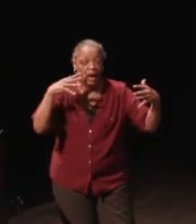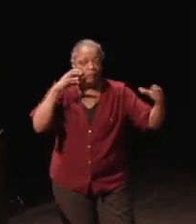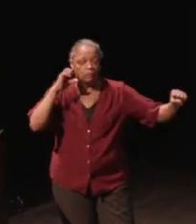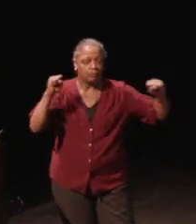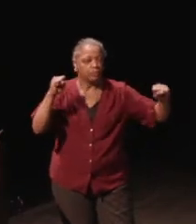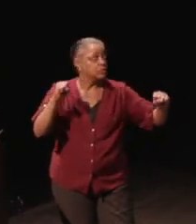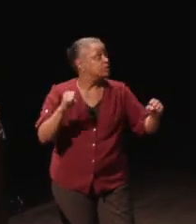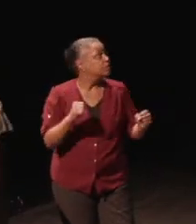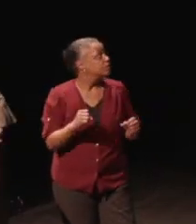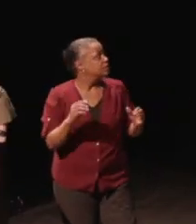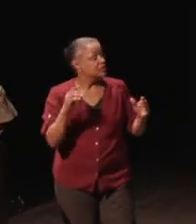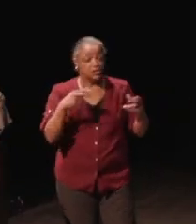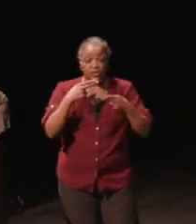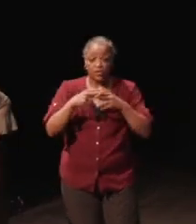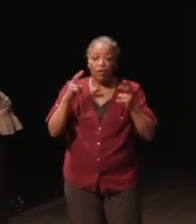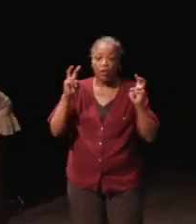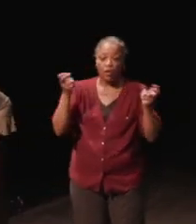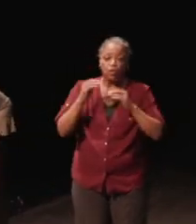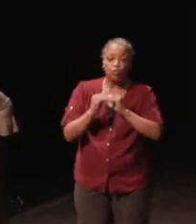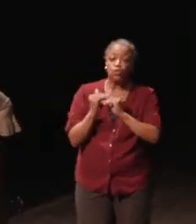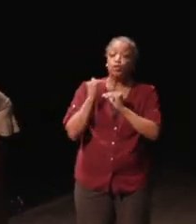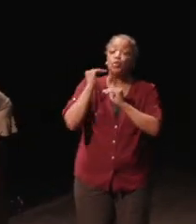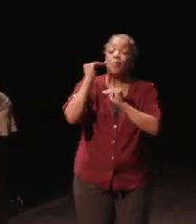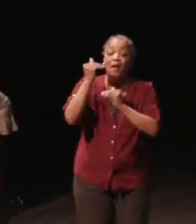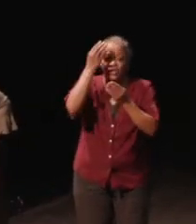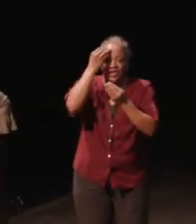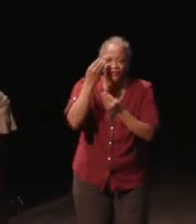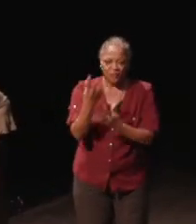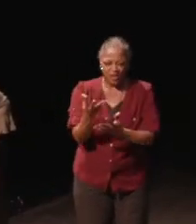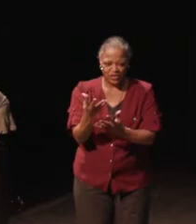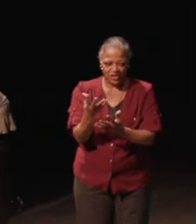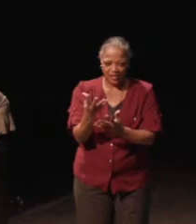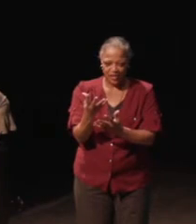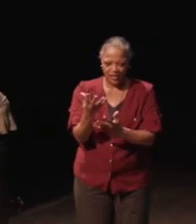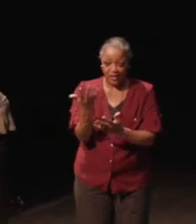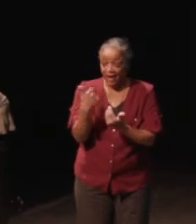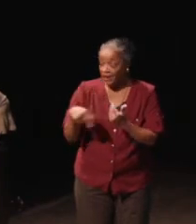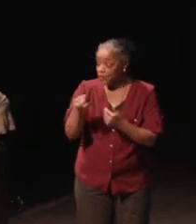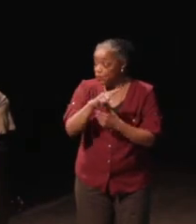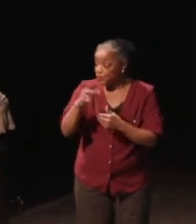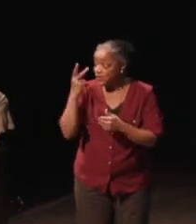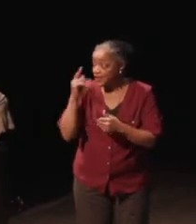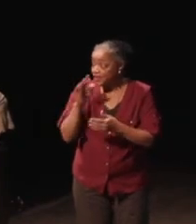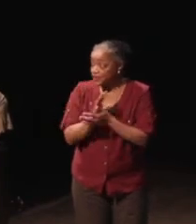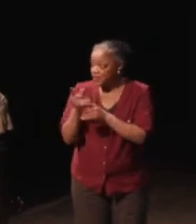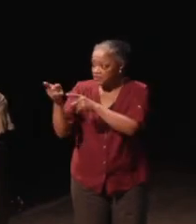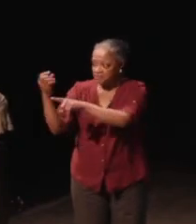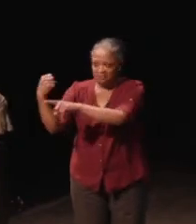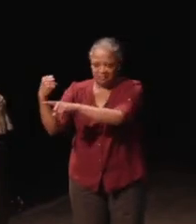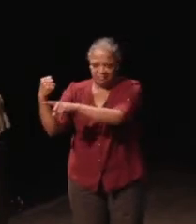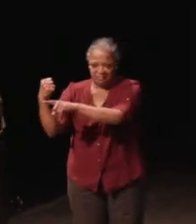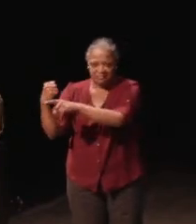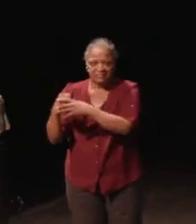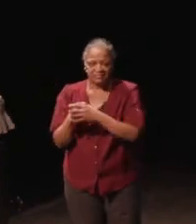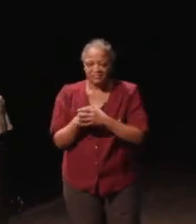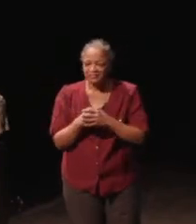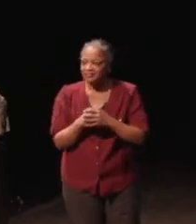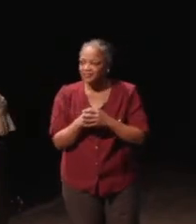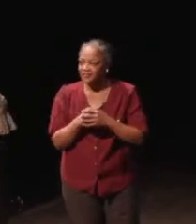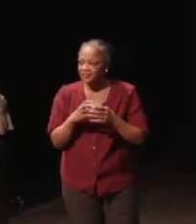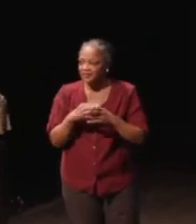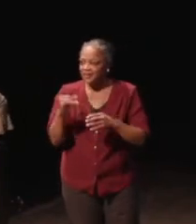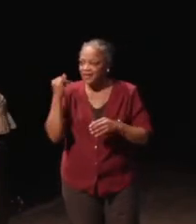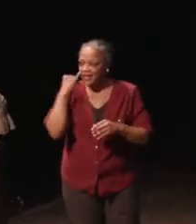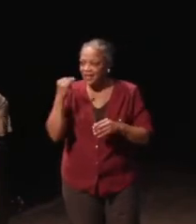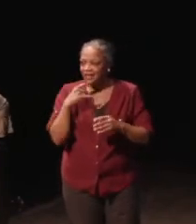is called Too Much Information, and has anyone seen any of these kind of videos? Yeah, so the